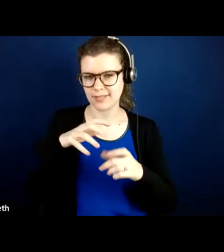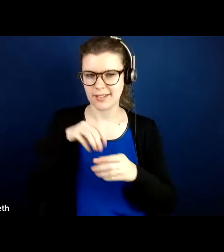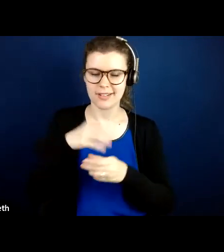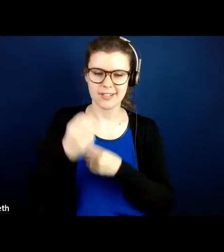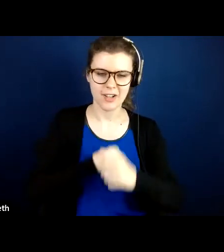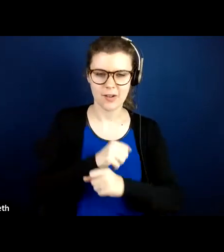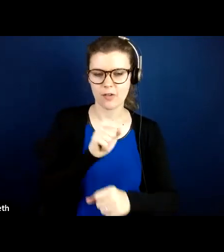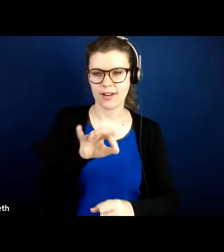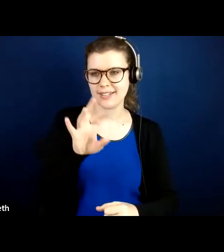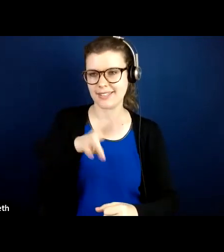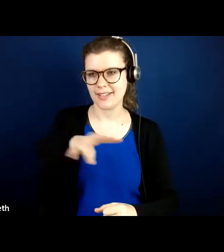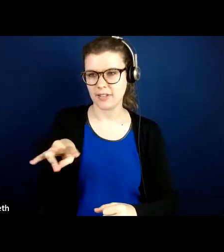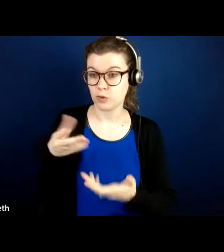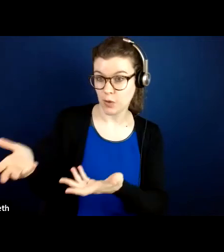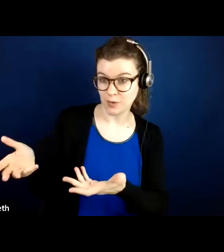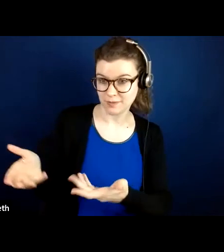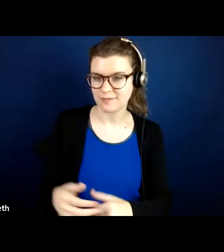1977. Go.